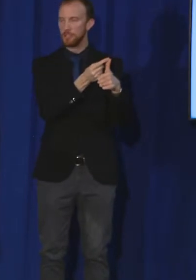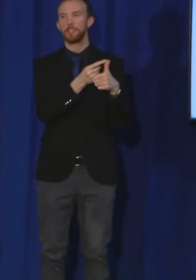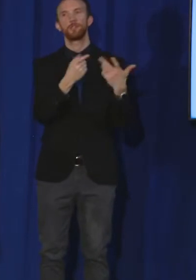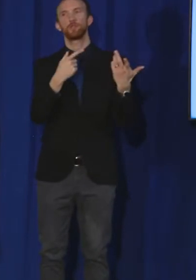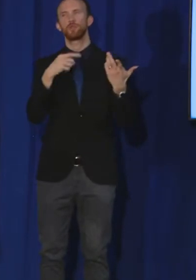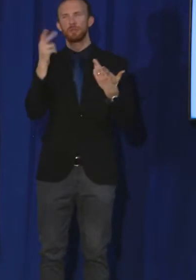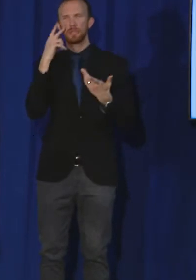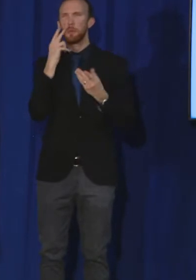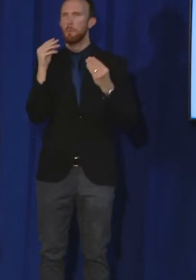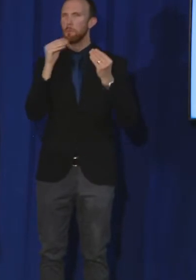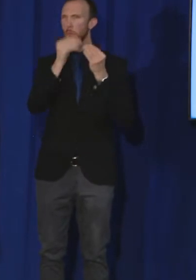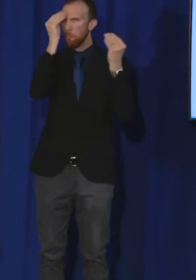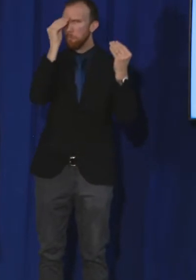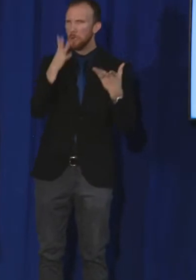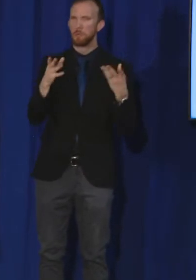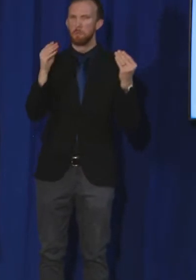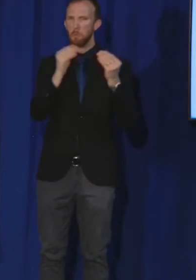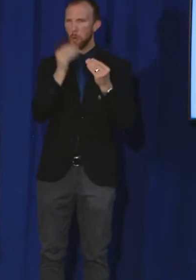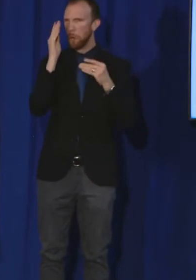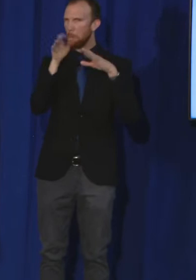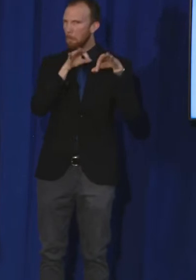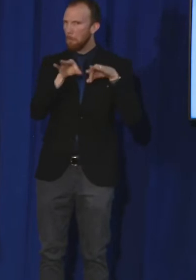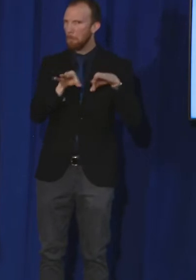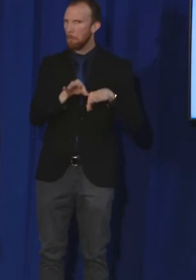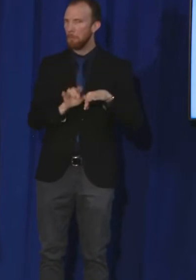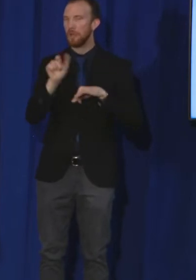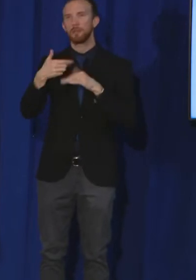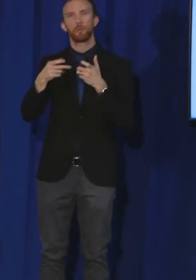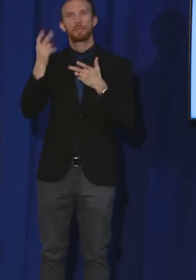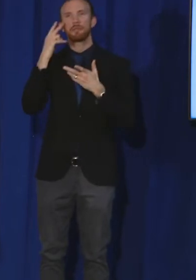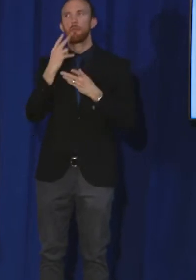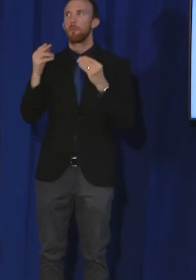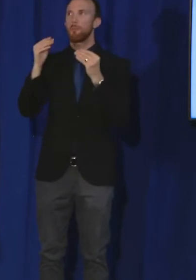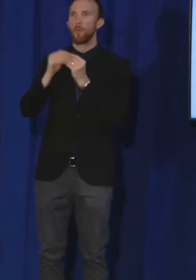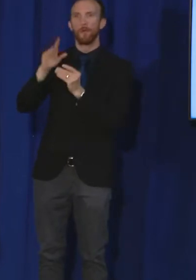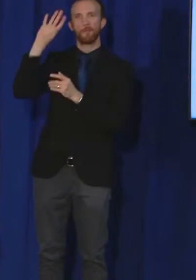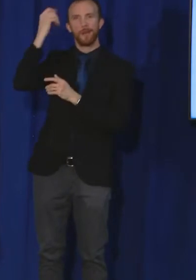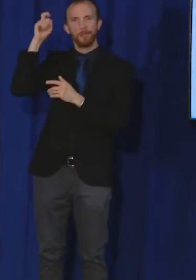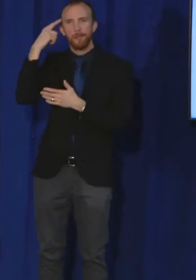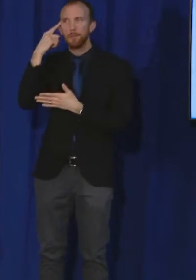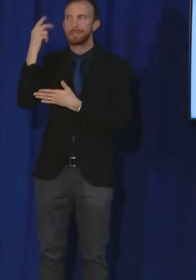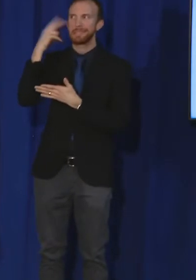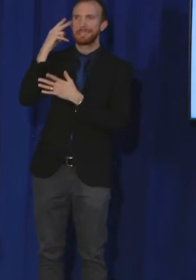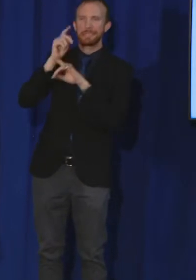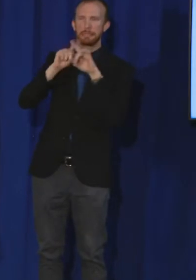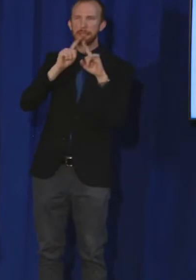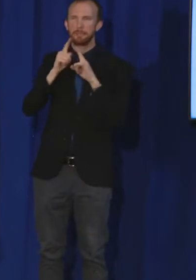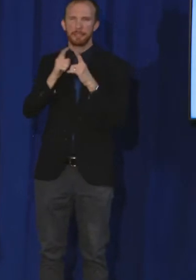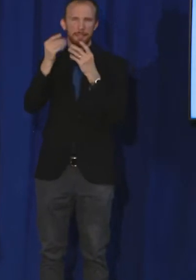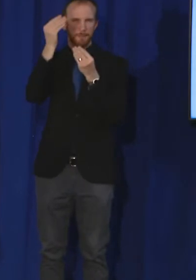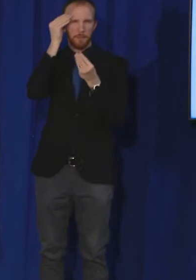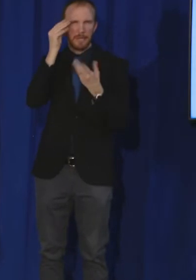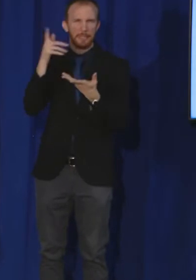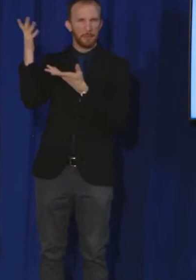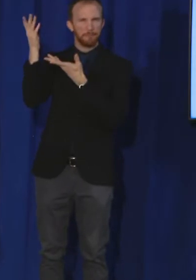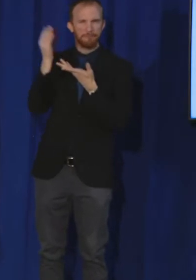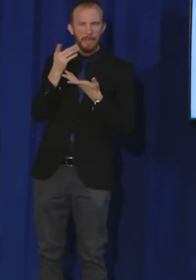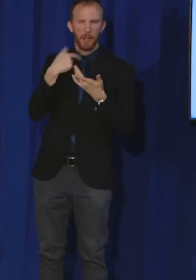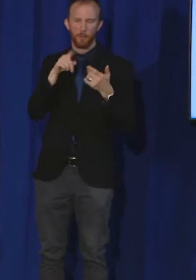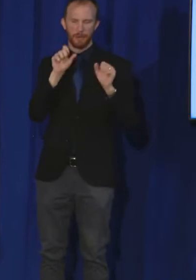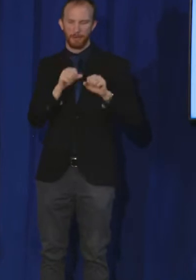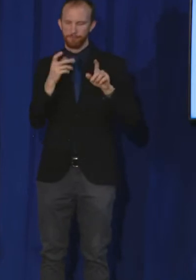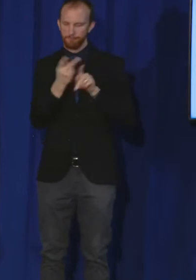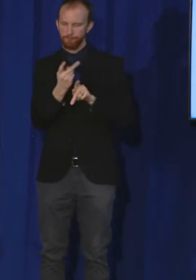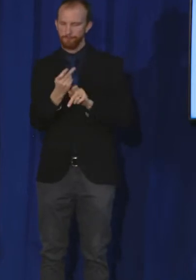of this federal conversation really settle out, understand what our vaccinating numbers look like. And I do just want to highlight that on the essential worker